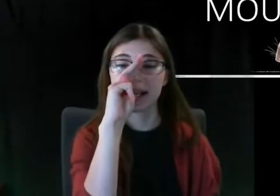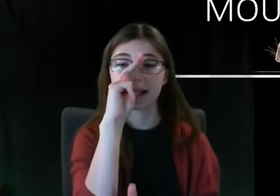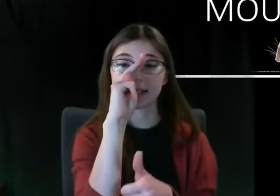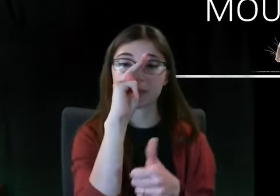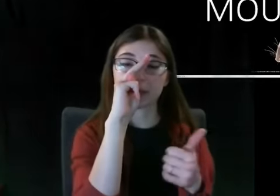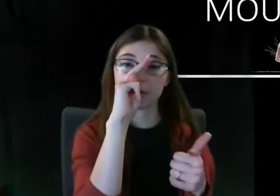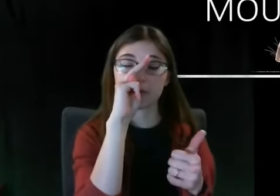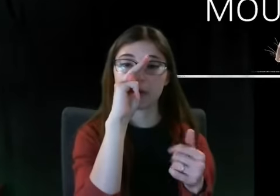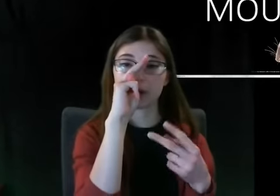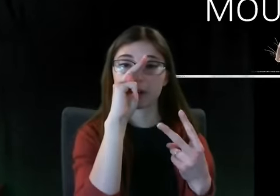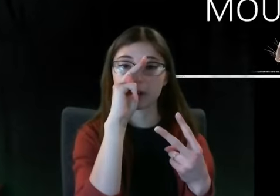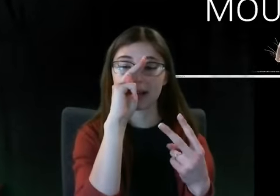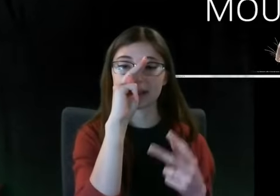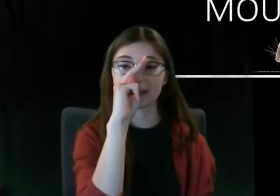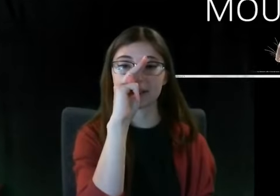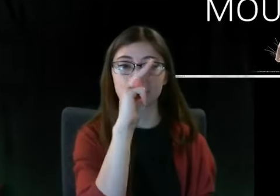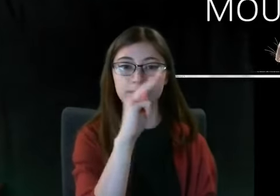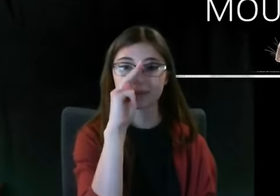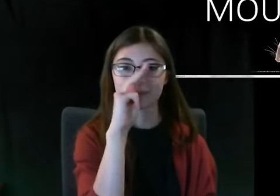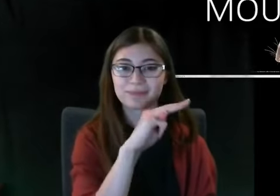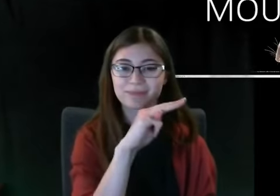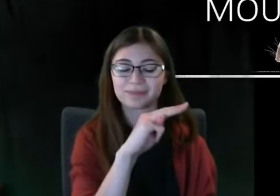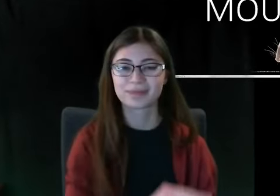is going to move over twice.